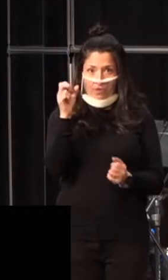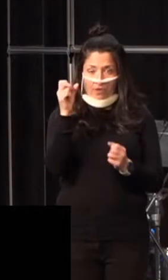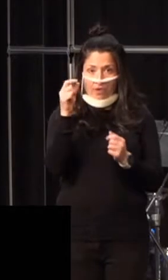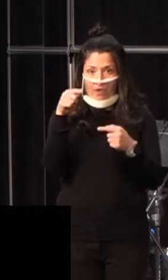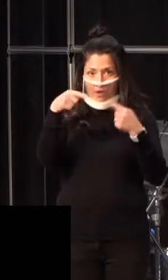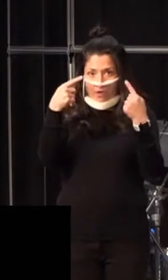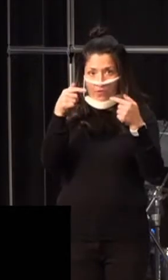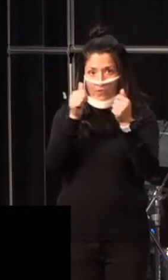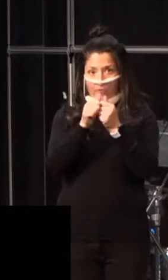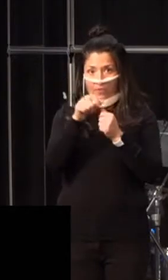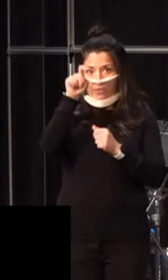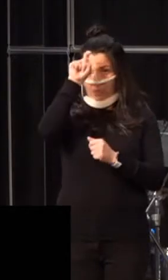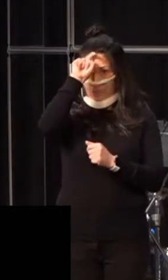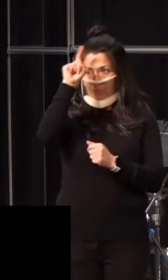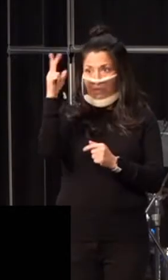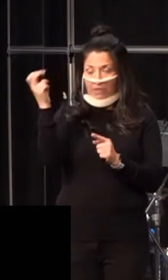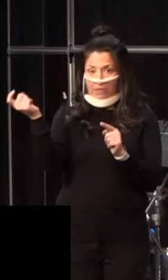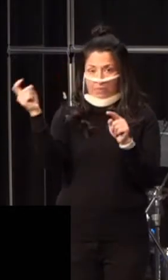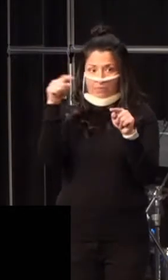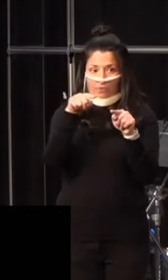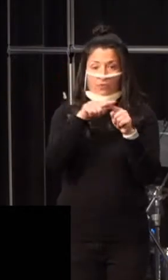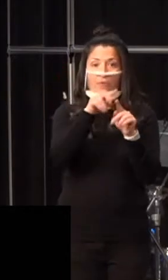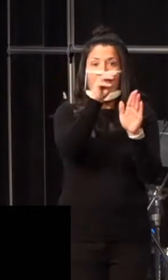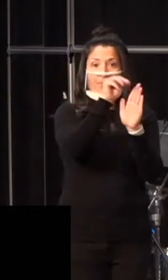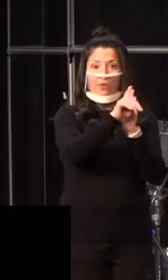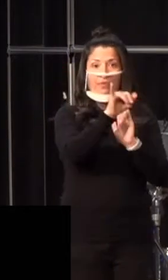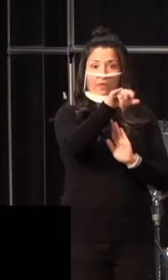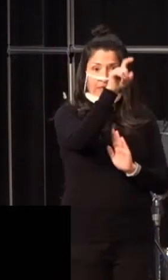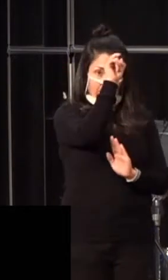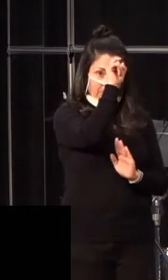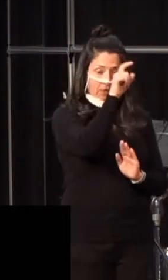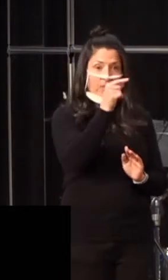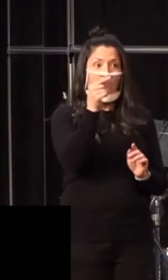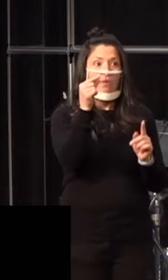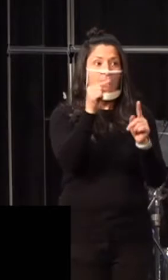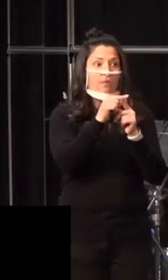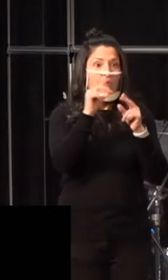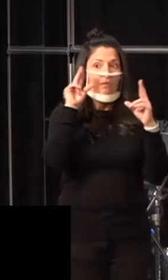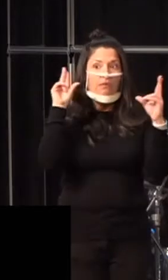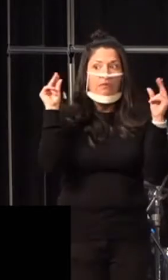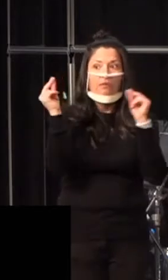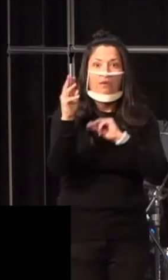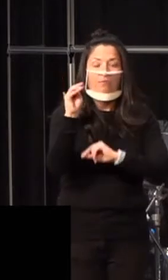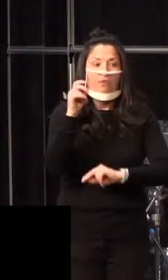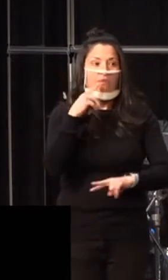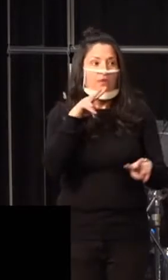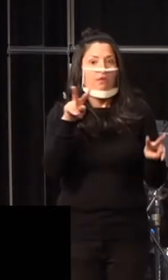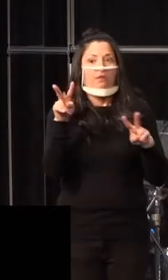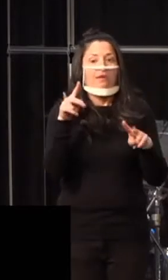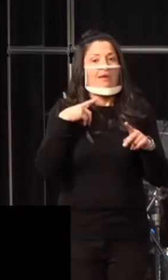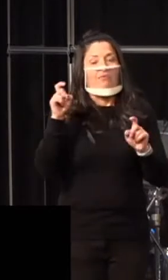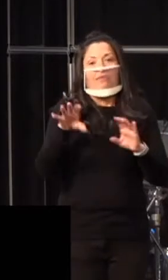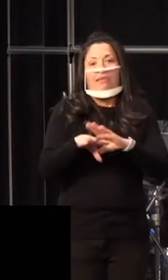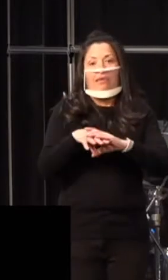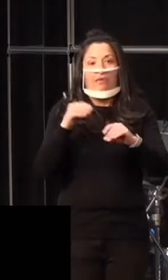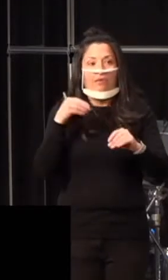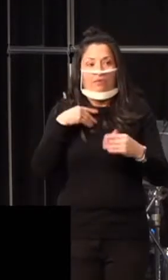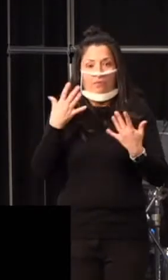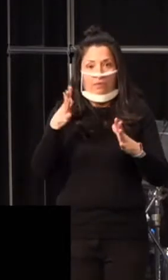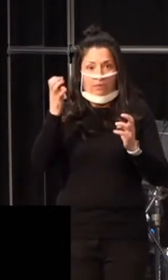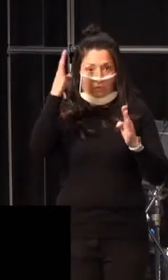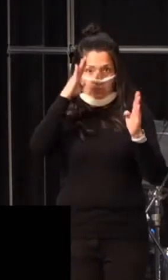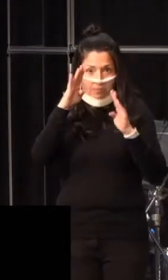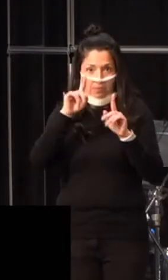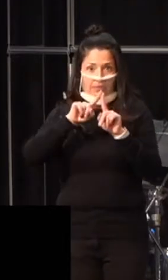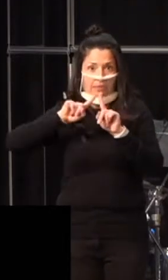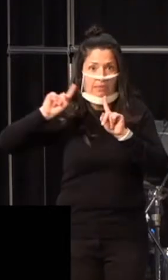He steps in and murders the Egyptian. Word gets out. Moses freaks out a little bit. He says, I got to get out of here. I don't want to get in trouble. So